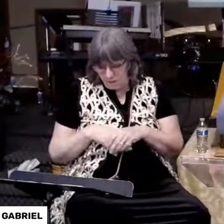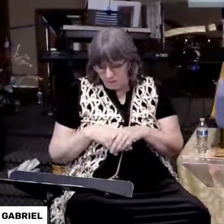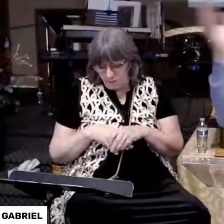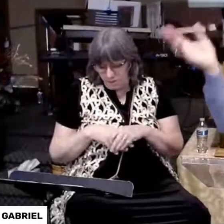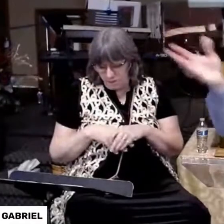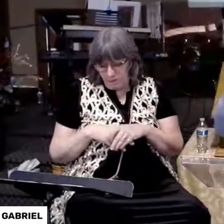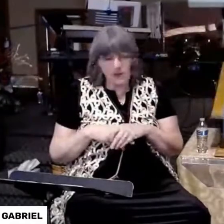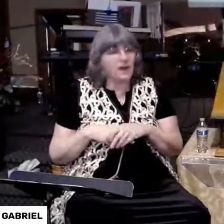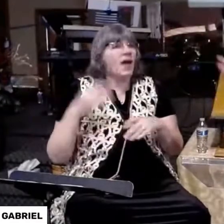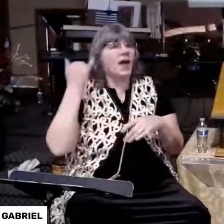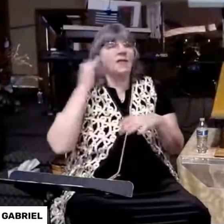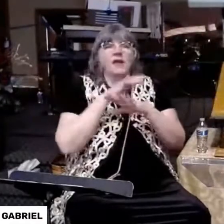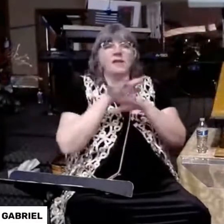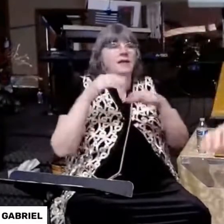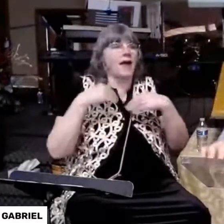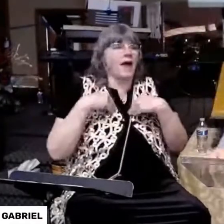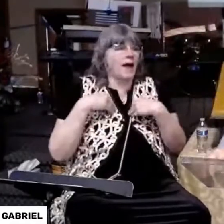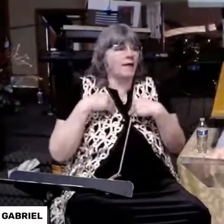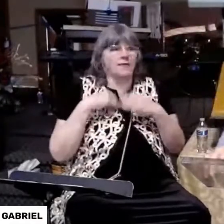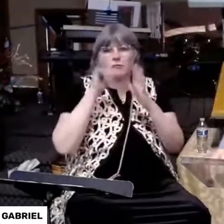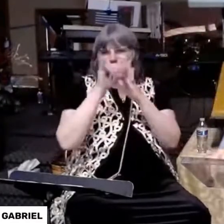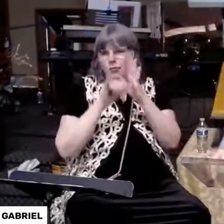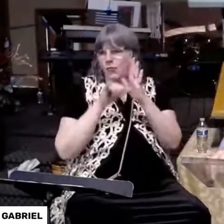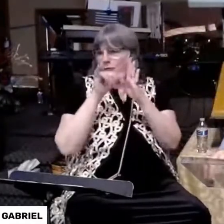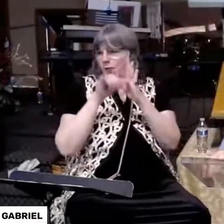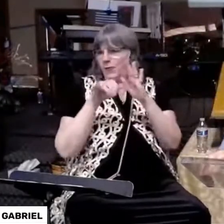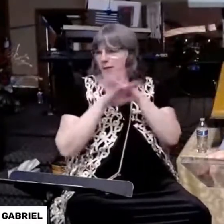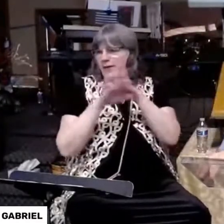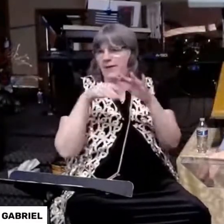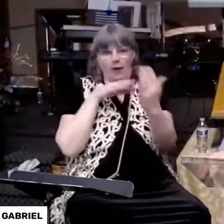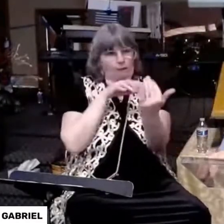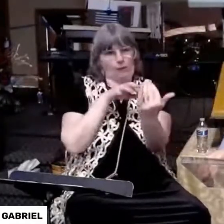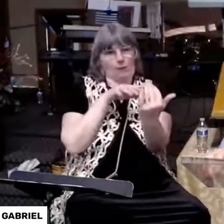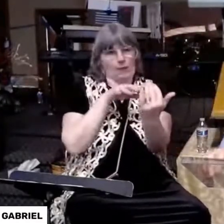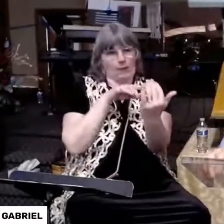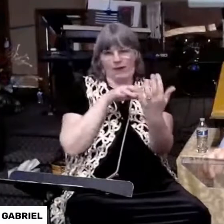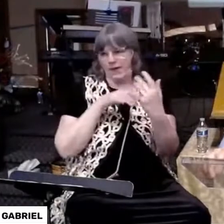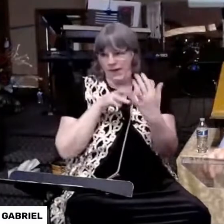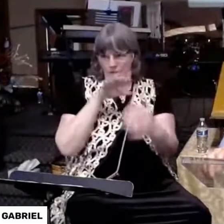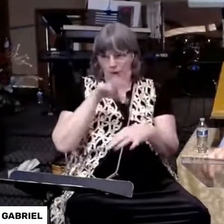They didn't have the internet and YouTube and studies, Torah club books and whatever.